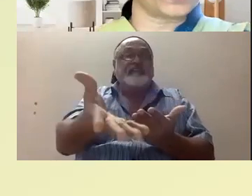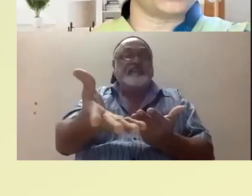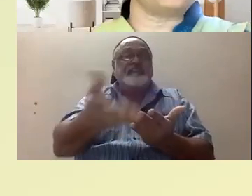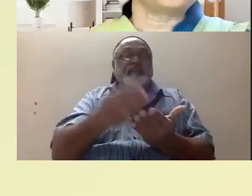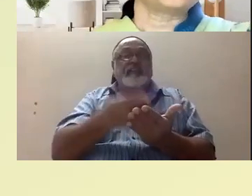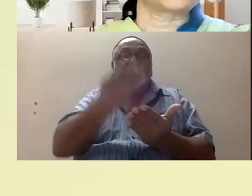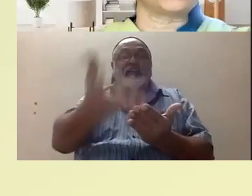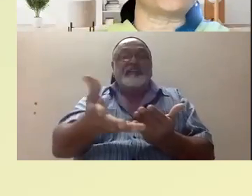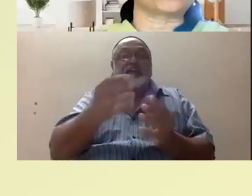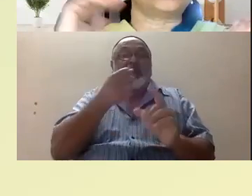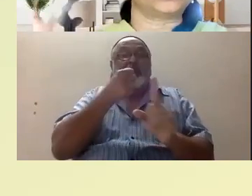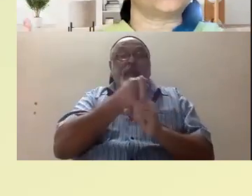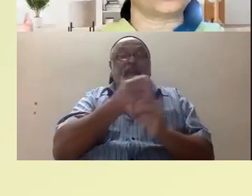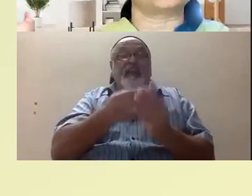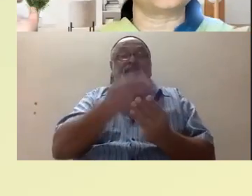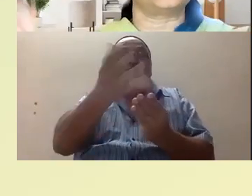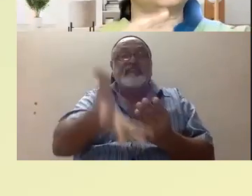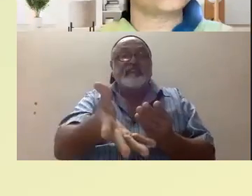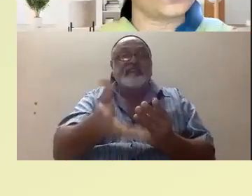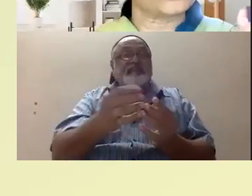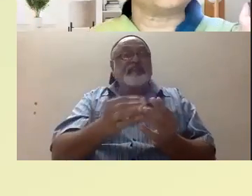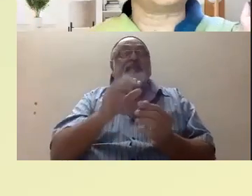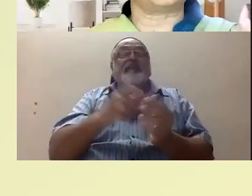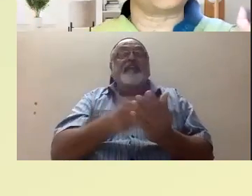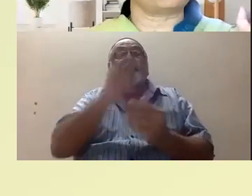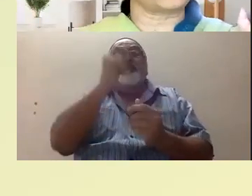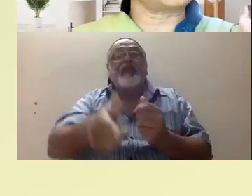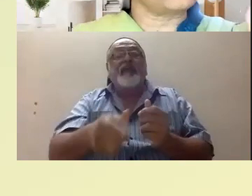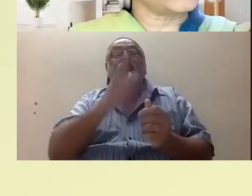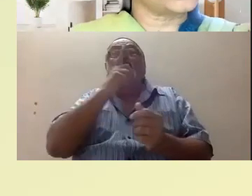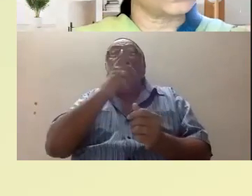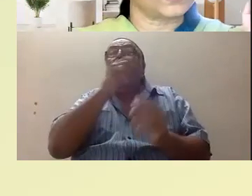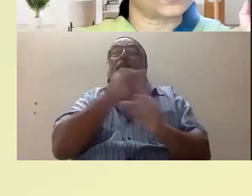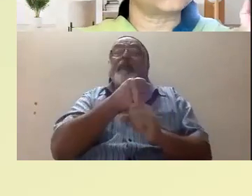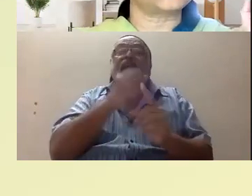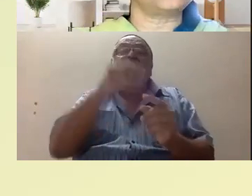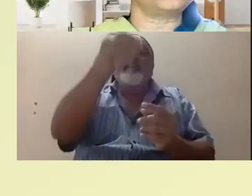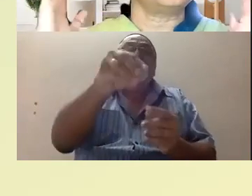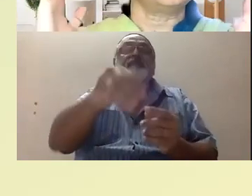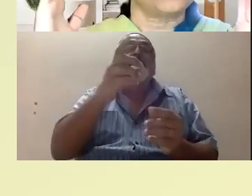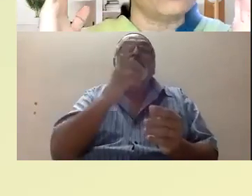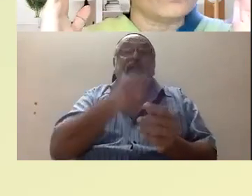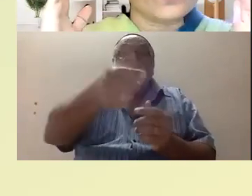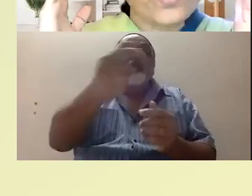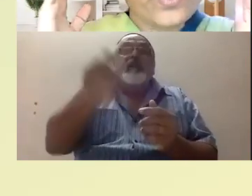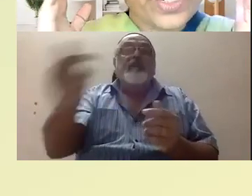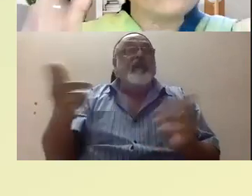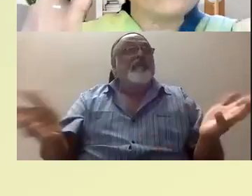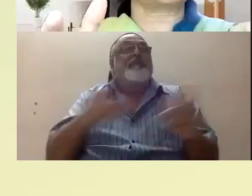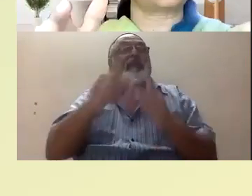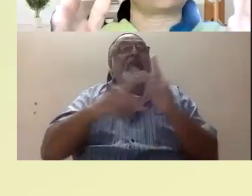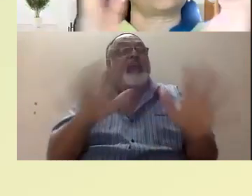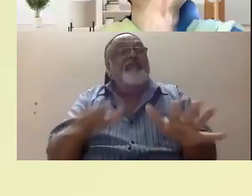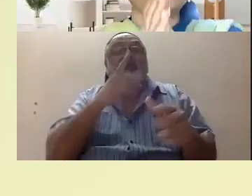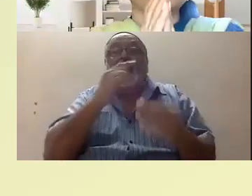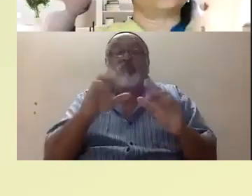by itself. So I think you can Google and see who are all the impact investors in the country who